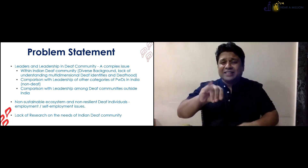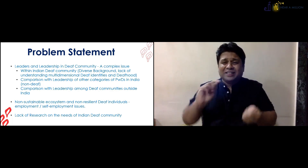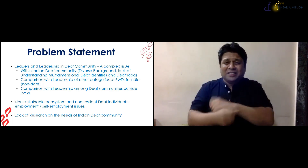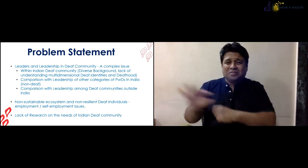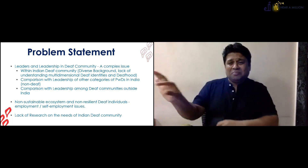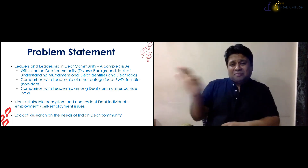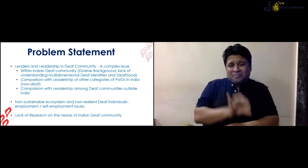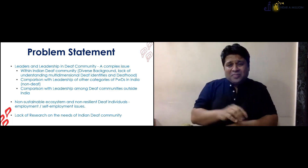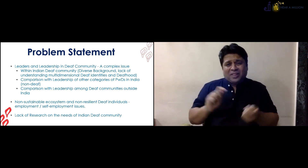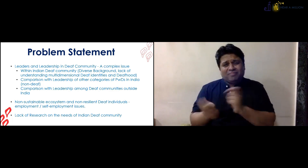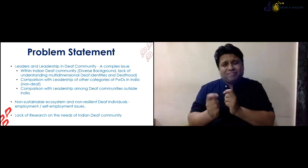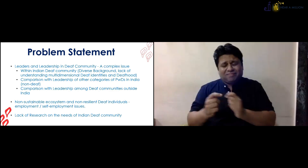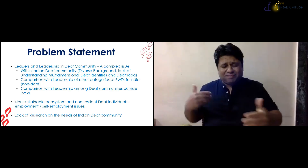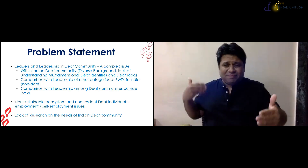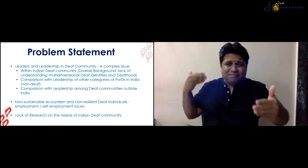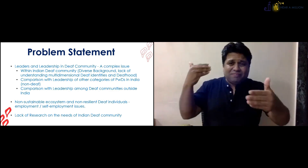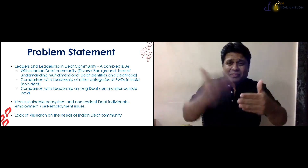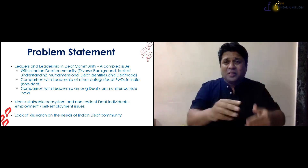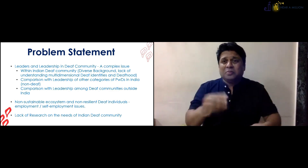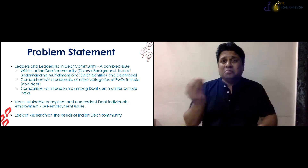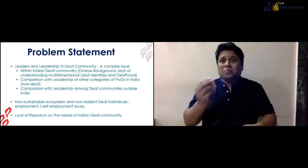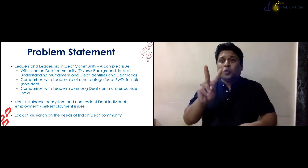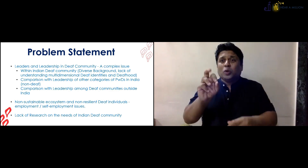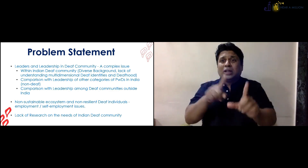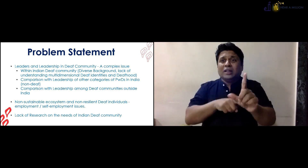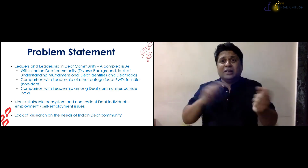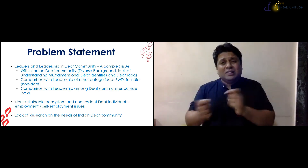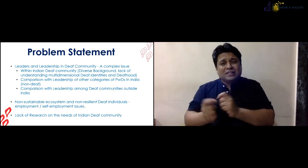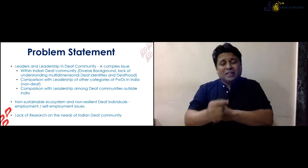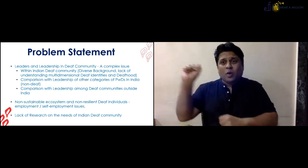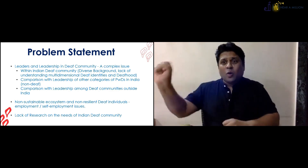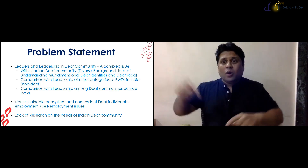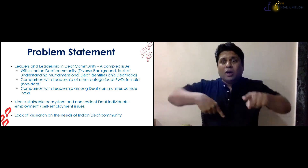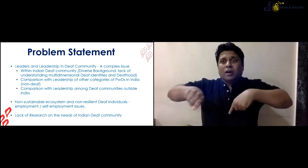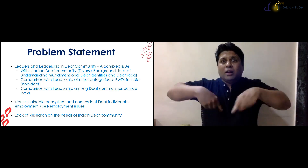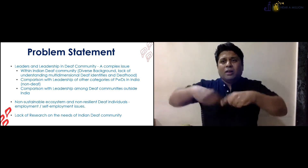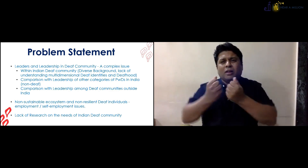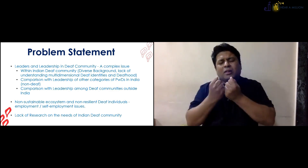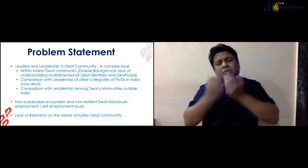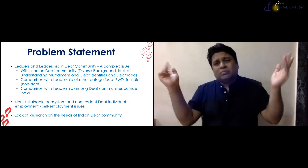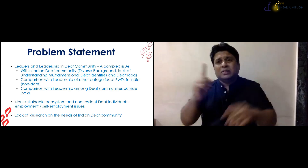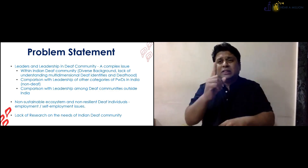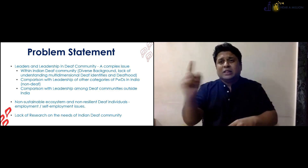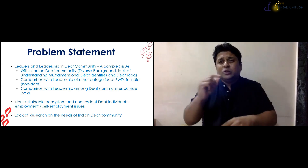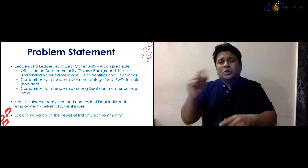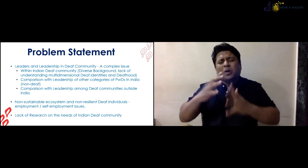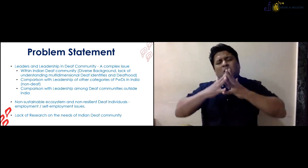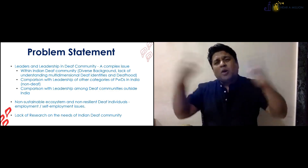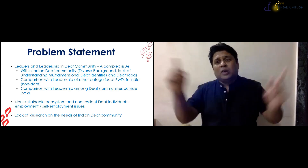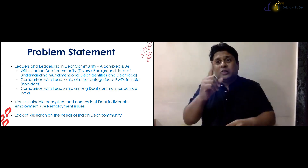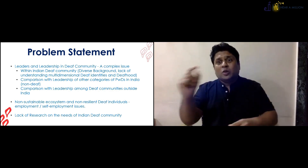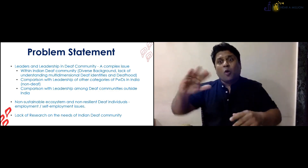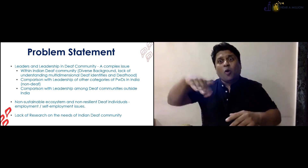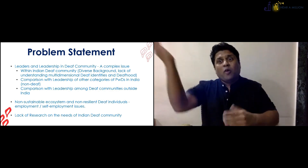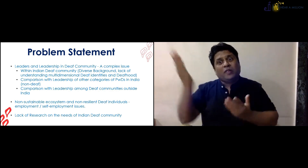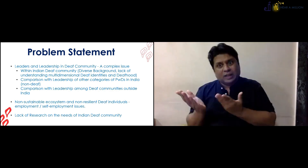oh, Sachin Tendulkar, right? This great famous cricketer. So he's been playing for like 20 years. He has his own journey. He has